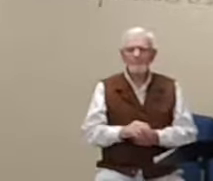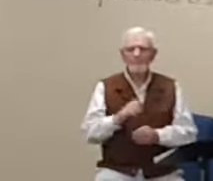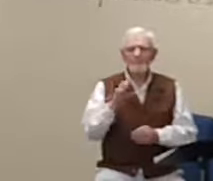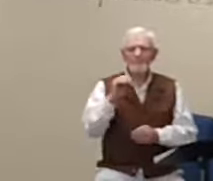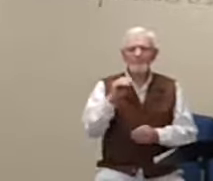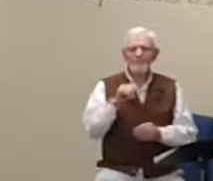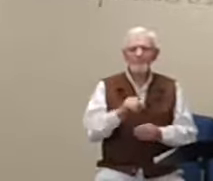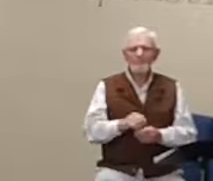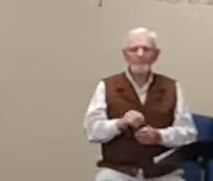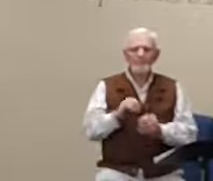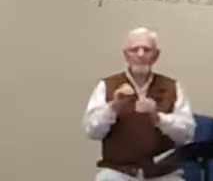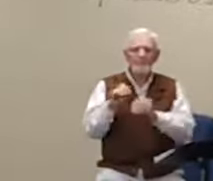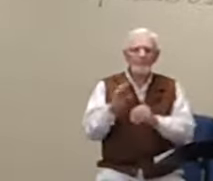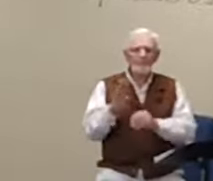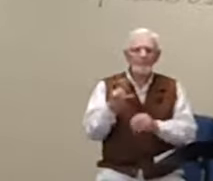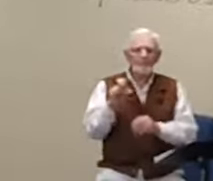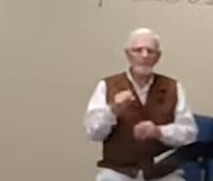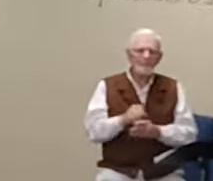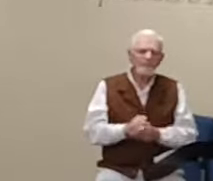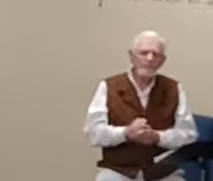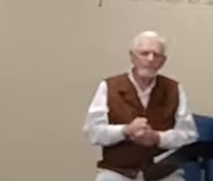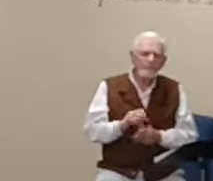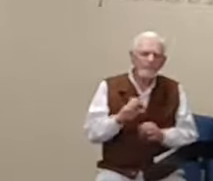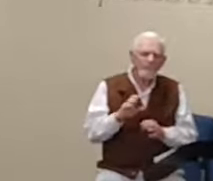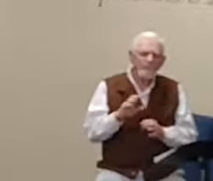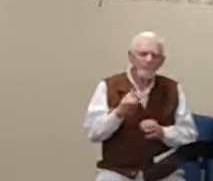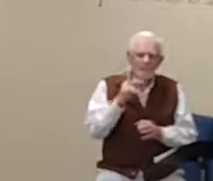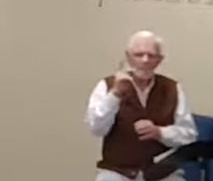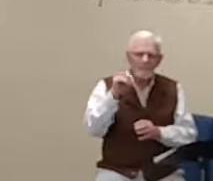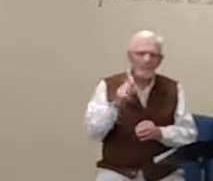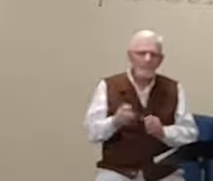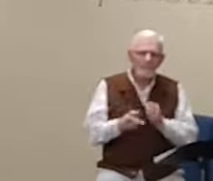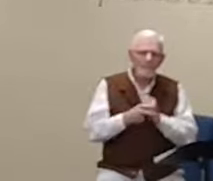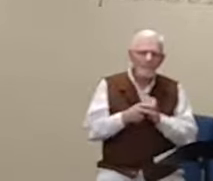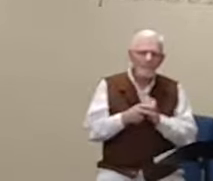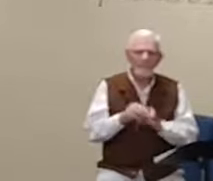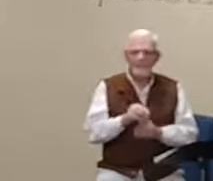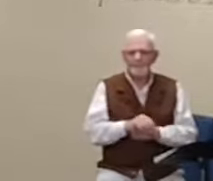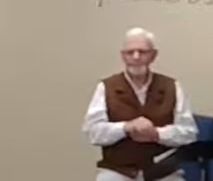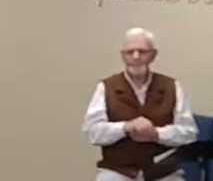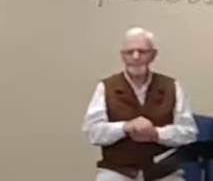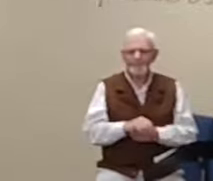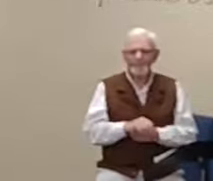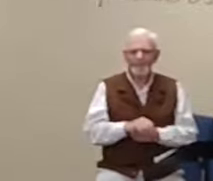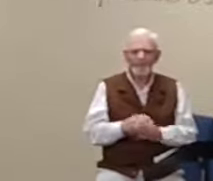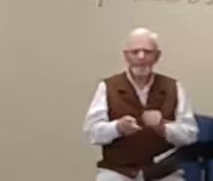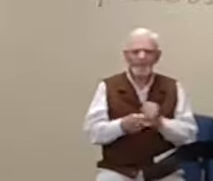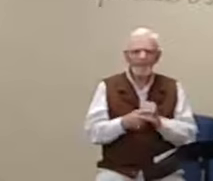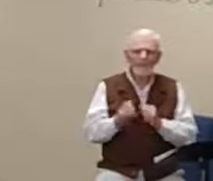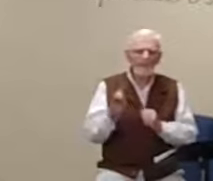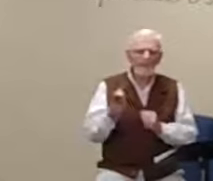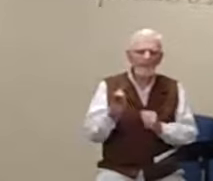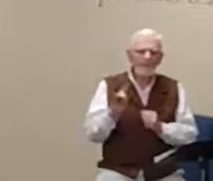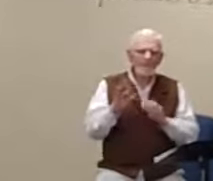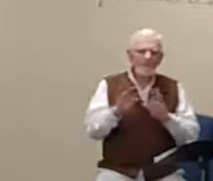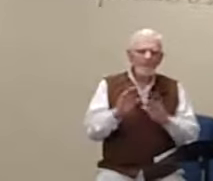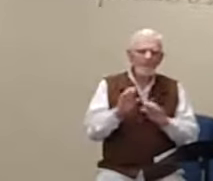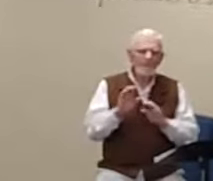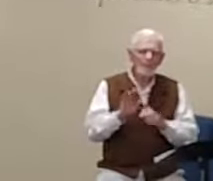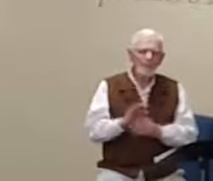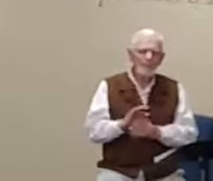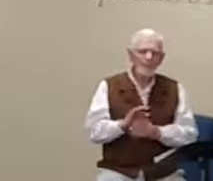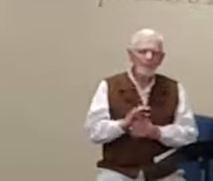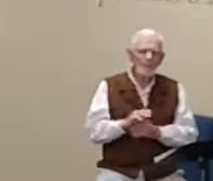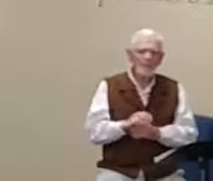my parents. But my parents were saved, but not serving the Lord. And I got saved at the age of 8 years old in a Sunday school class. And I remember the Lord dealing with